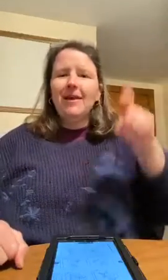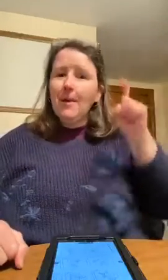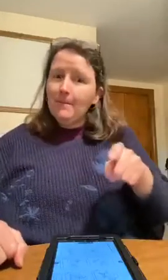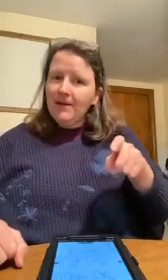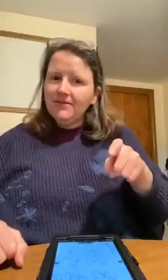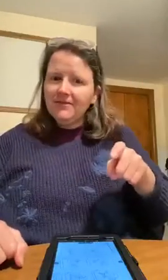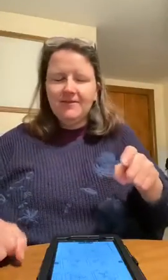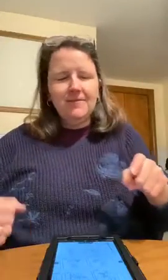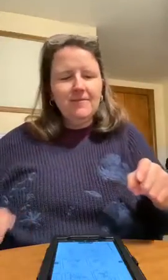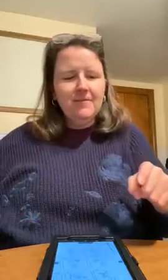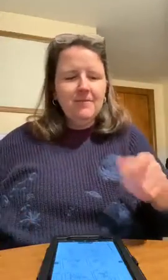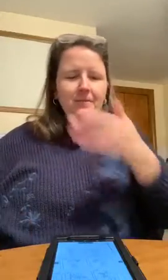Must.